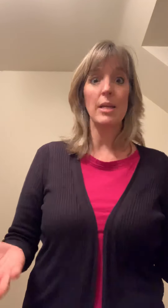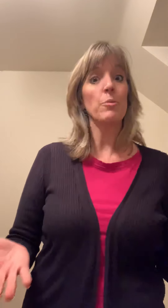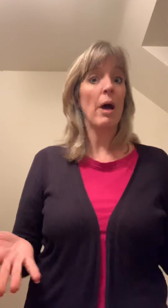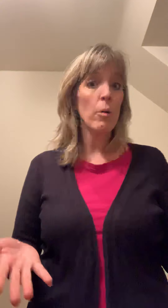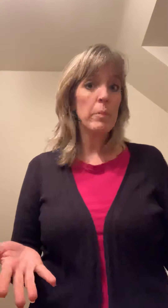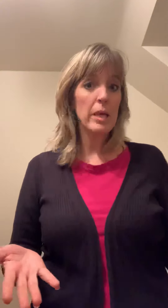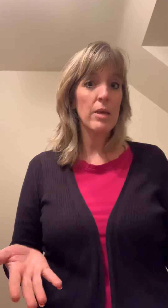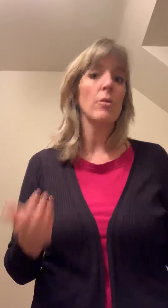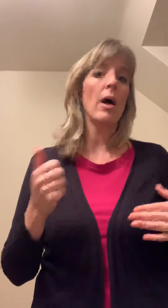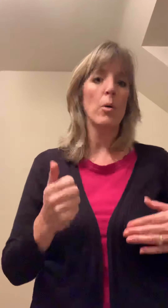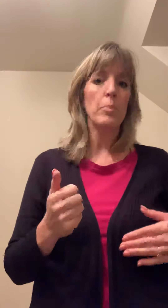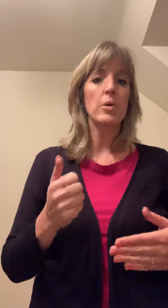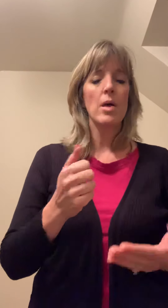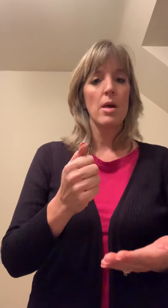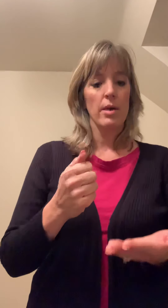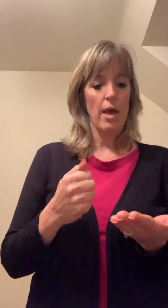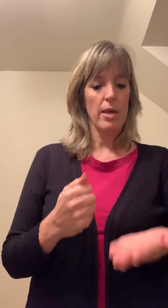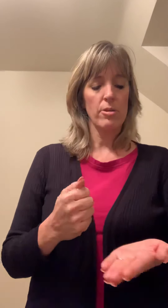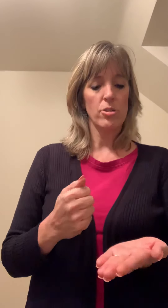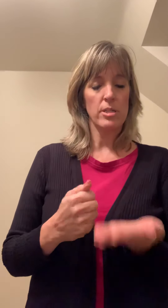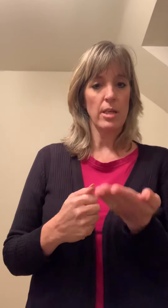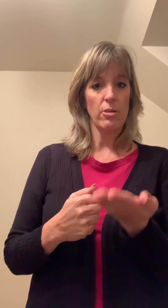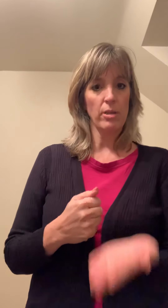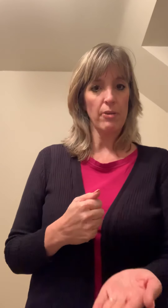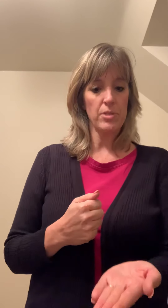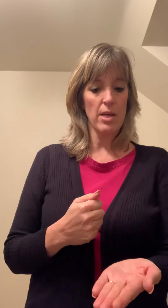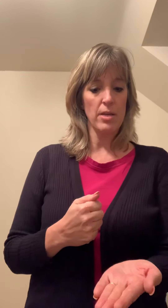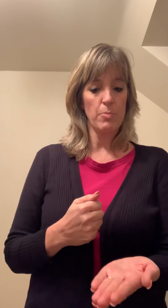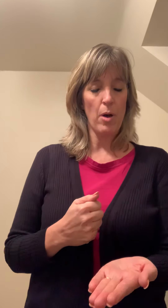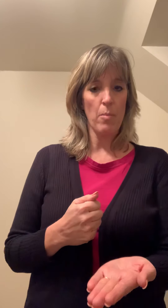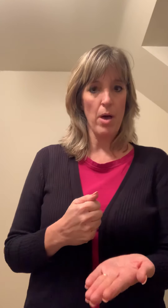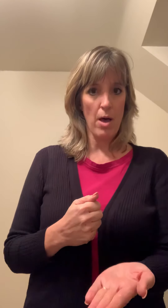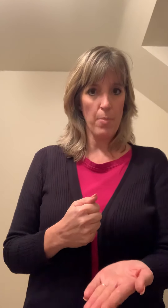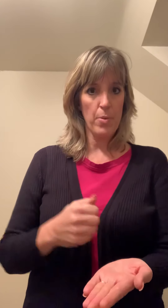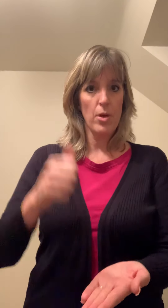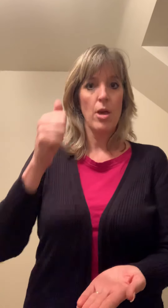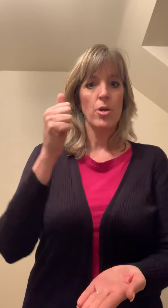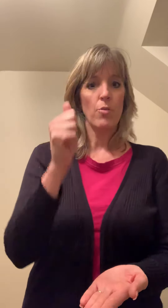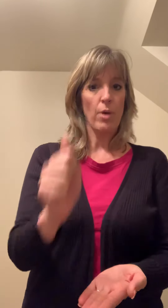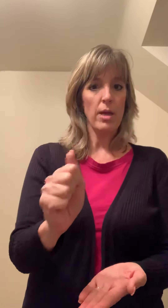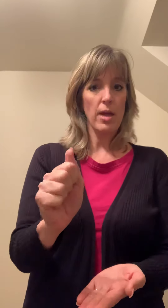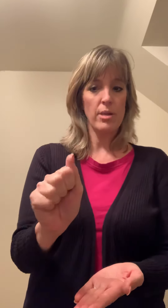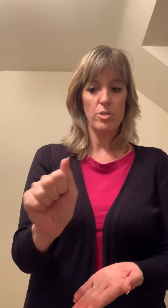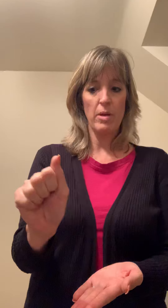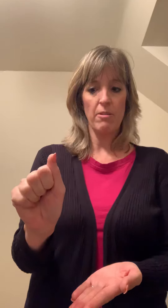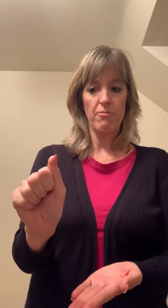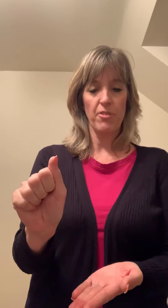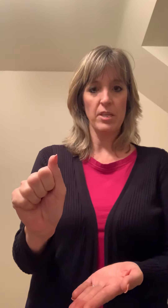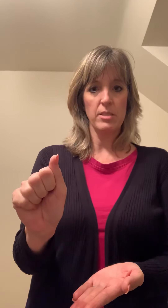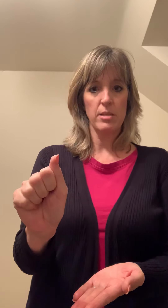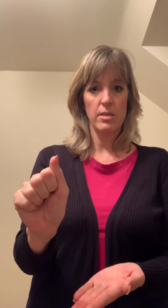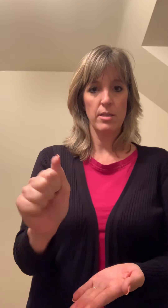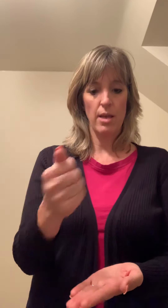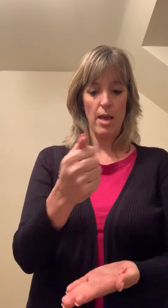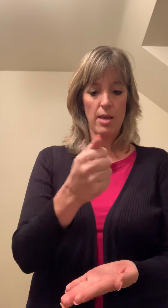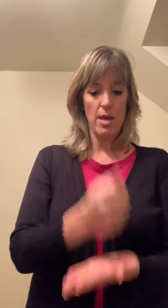you help me, or help? Okay, you just take your left hand, palm up, your right hand, you make a fist, okay, and you